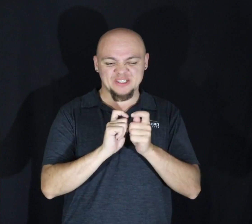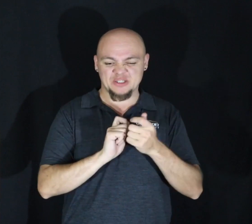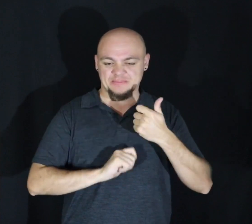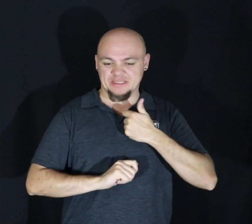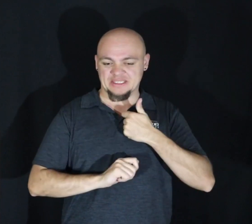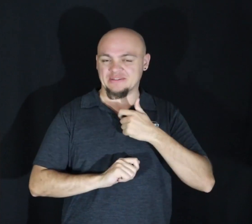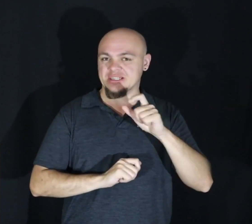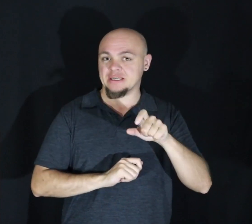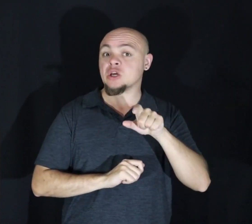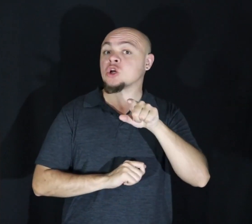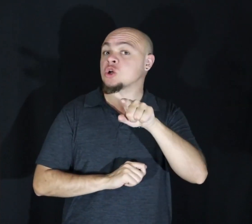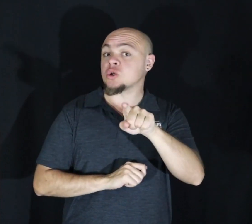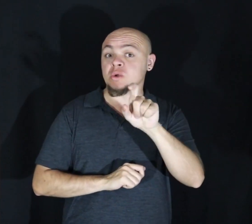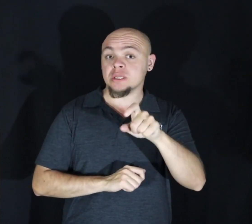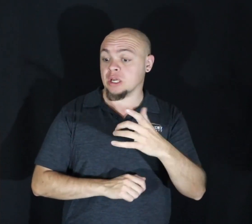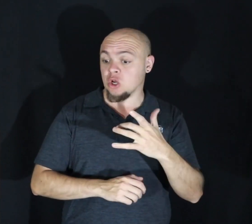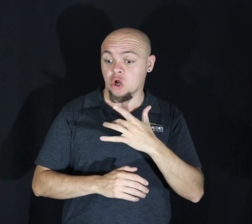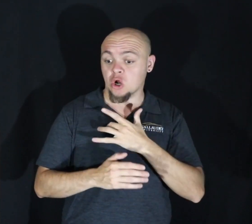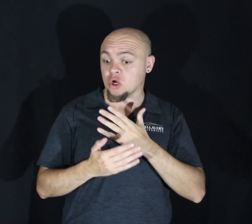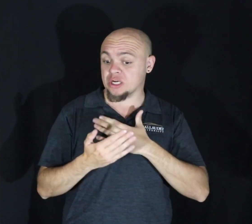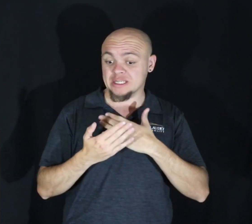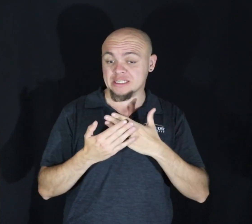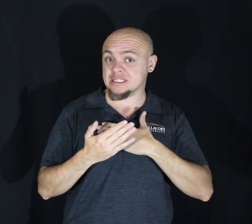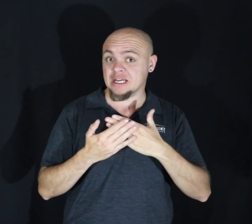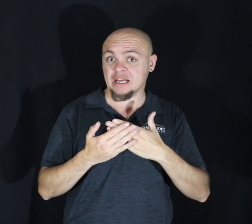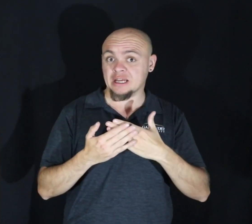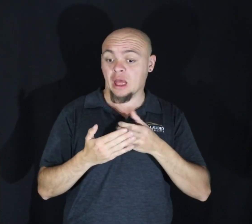don't need a sudden cardiac arrest to explore your labels.